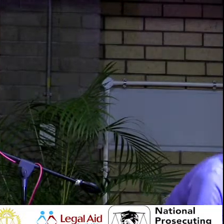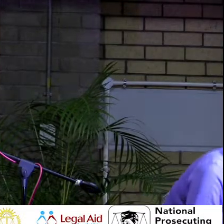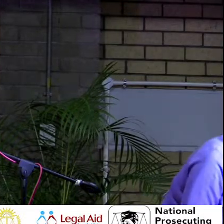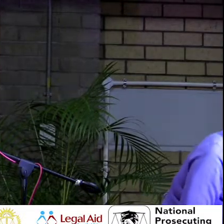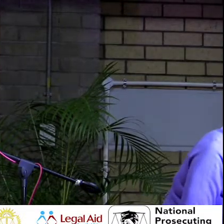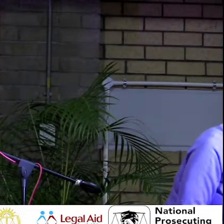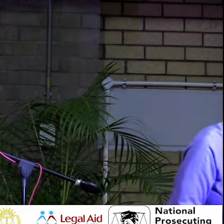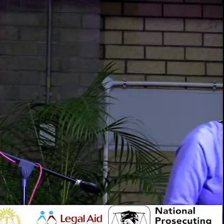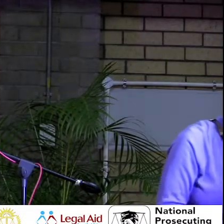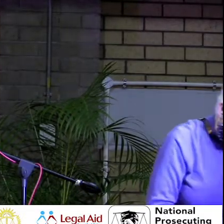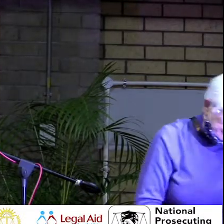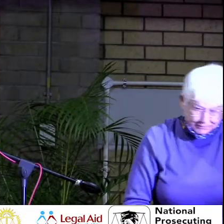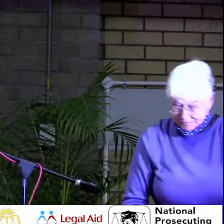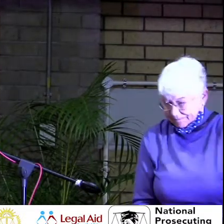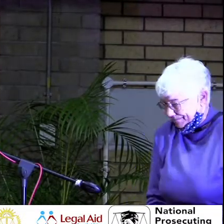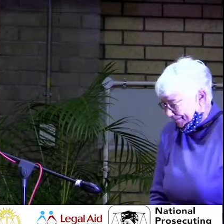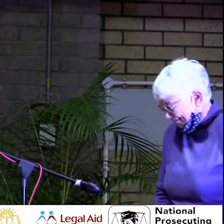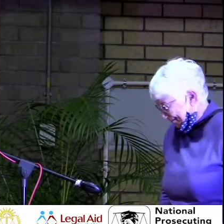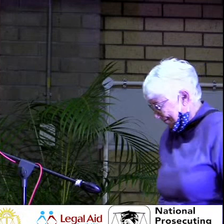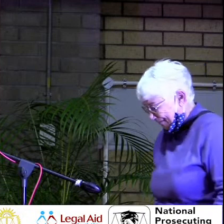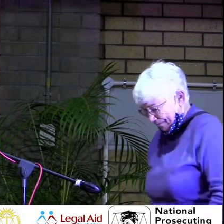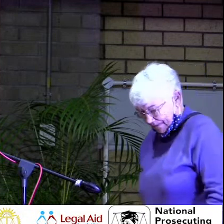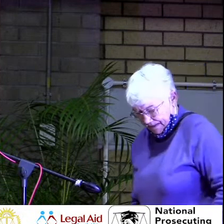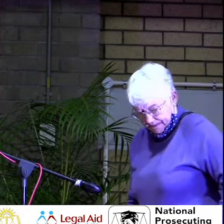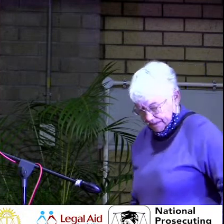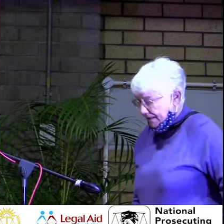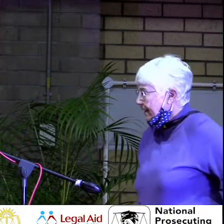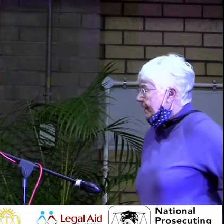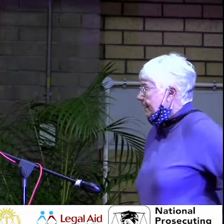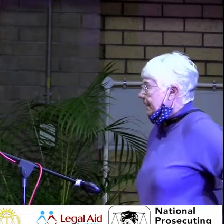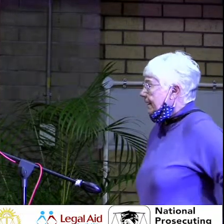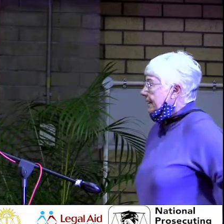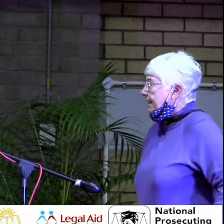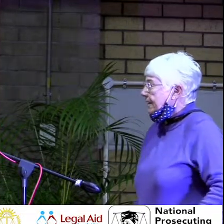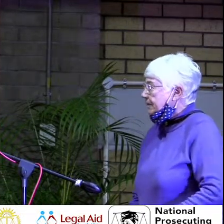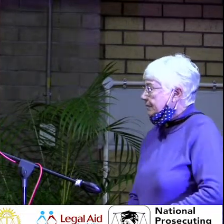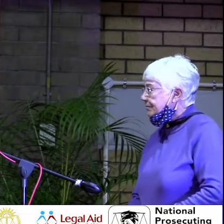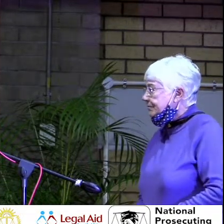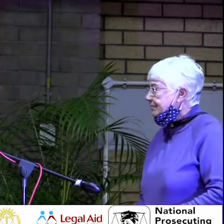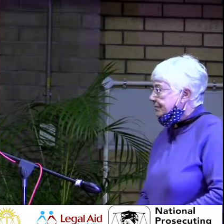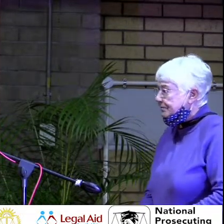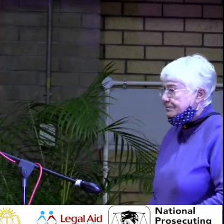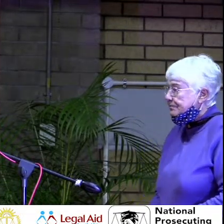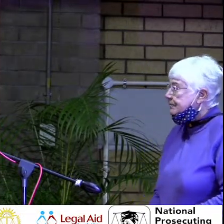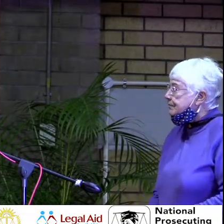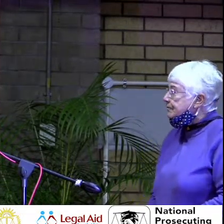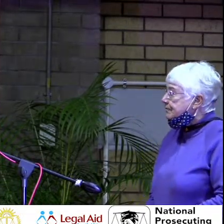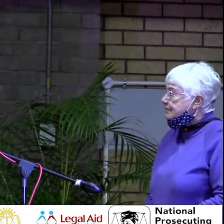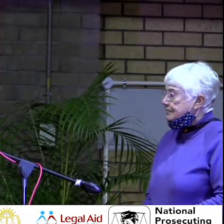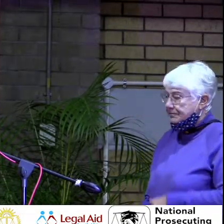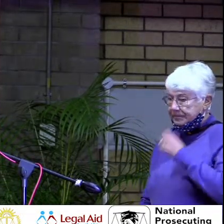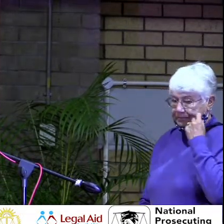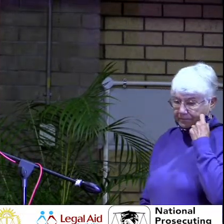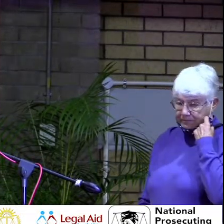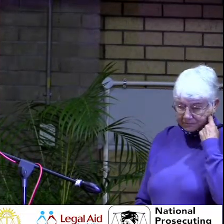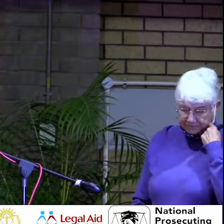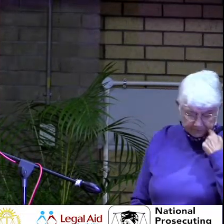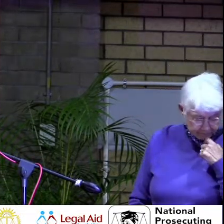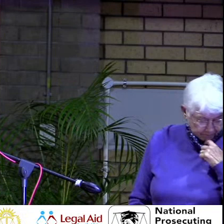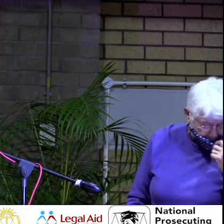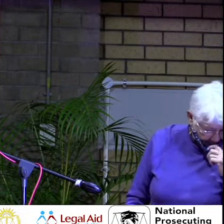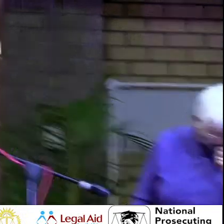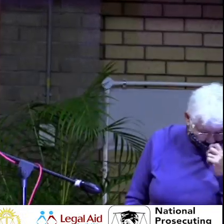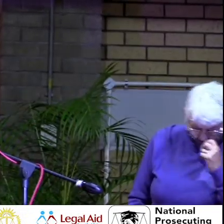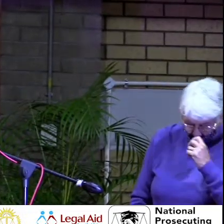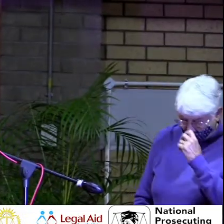echaza kananjalo ukuba ngaphandle kwenu bahlali abechutshisi abakwazi uwenza umsebenzi